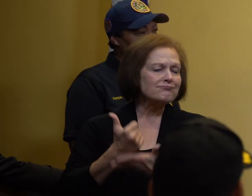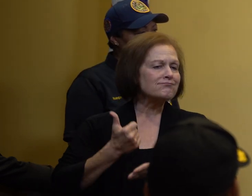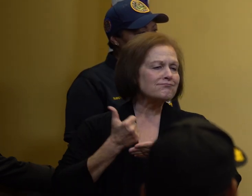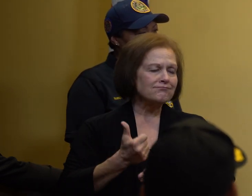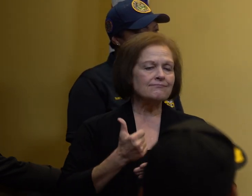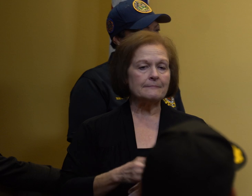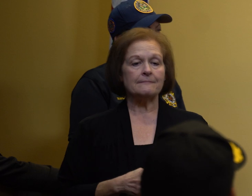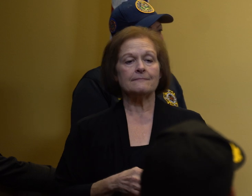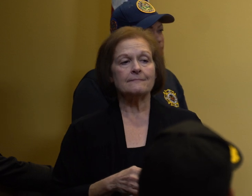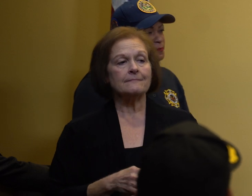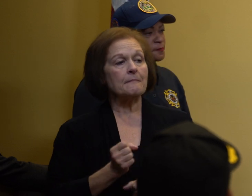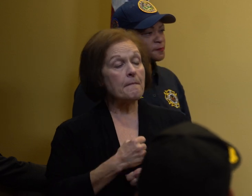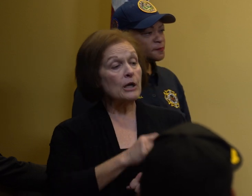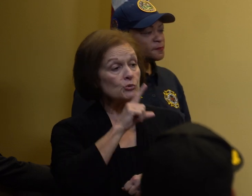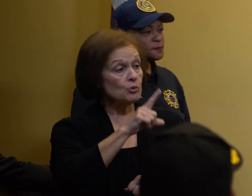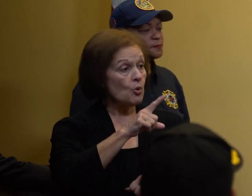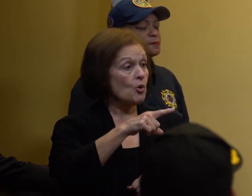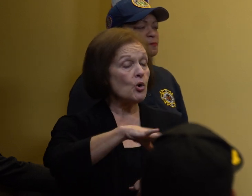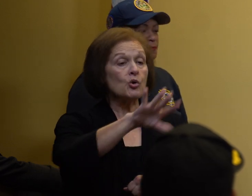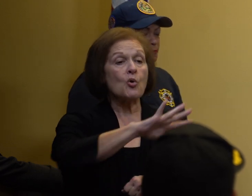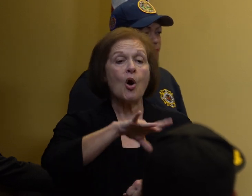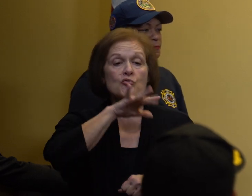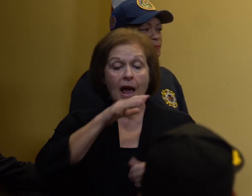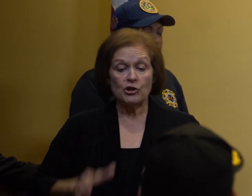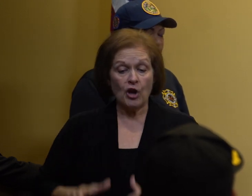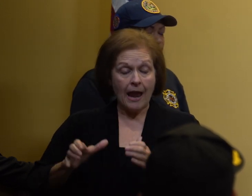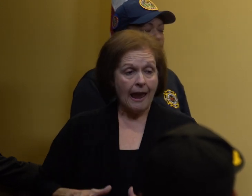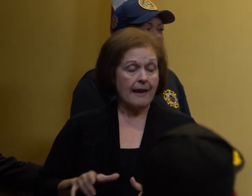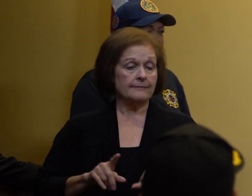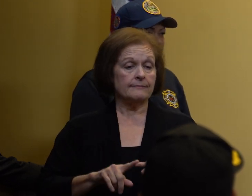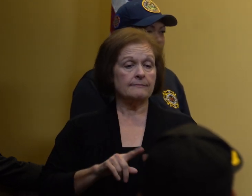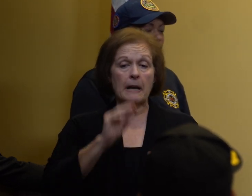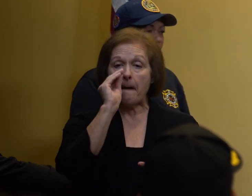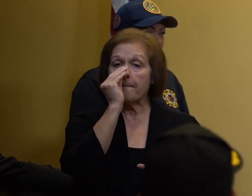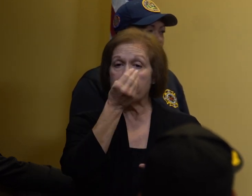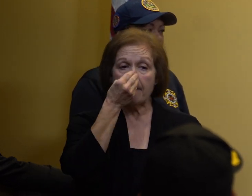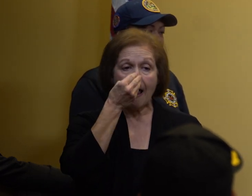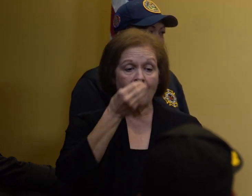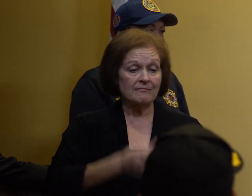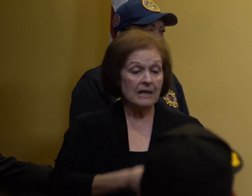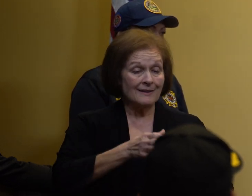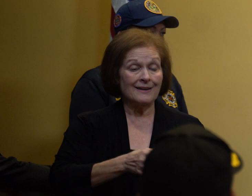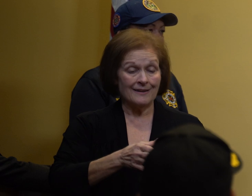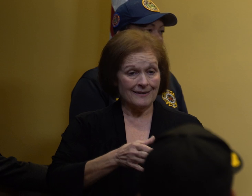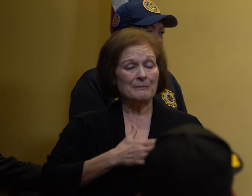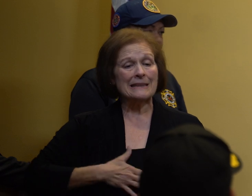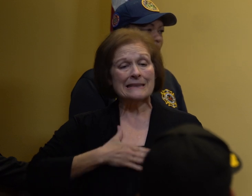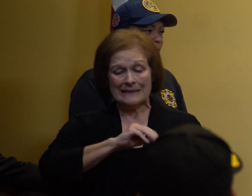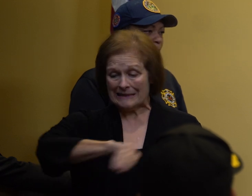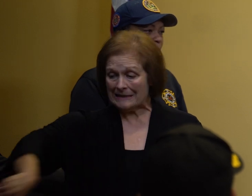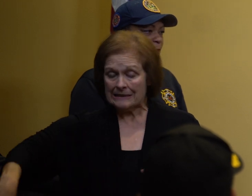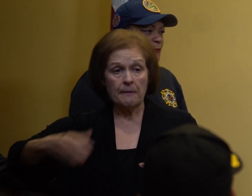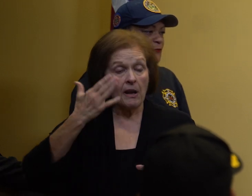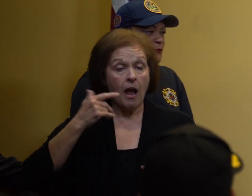end. Please make sure you secure your trash cans, your potted plants. Those things can become airborne